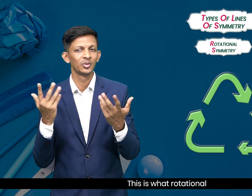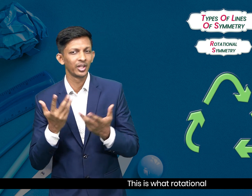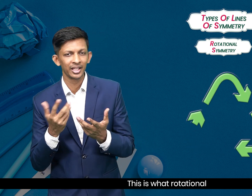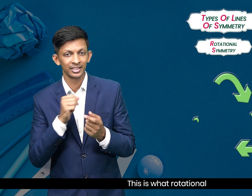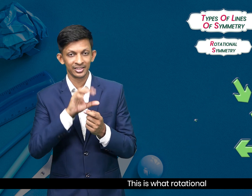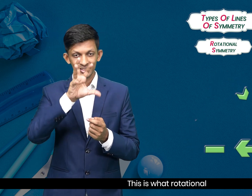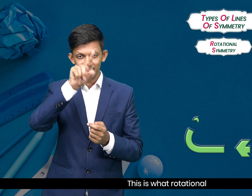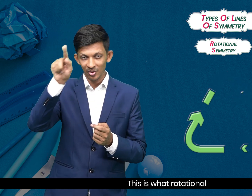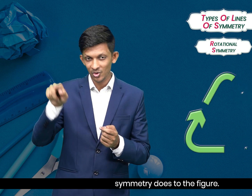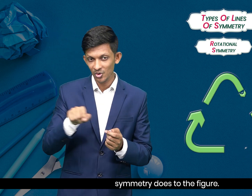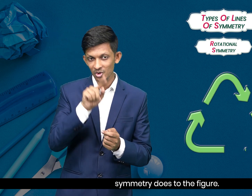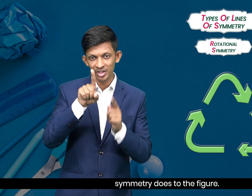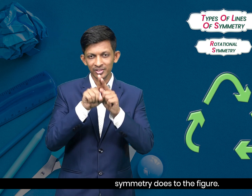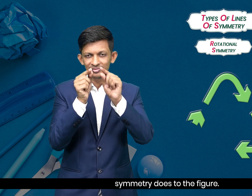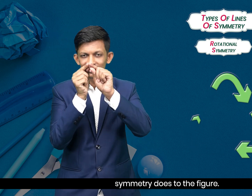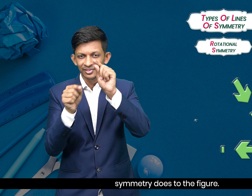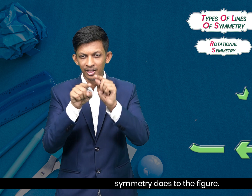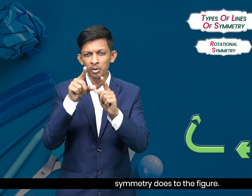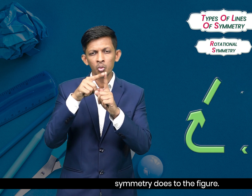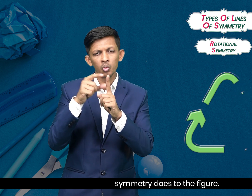This is what rotational symmetry does to the figure.